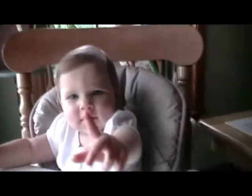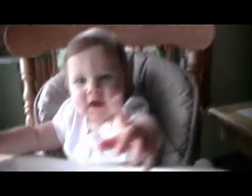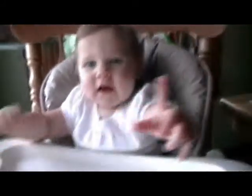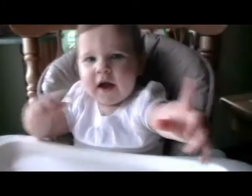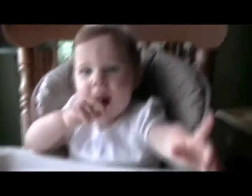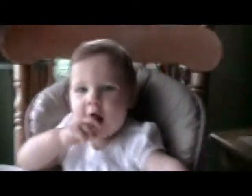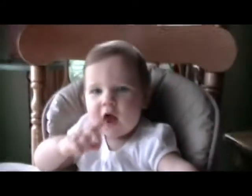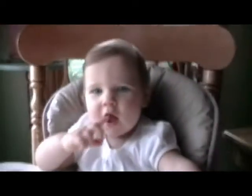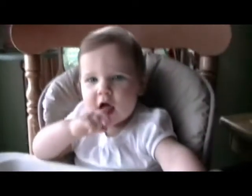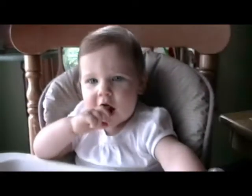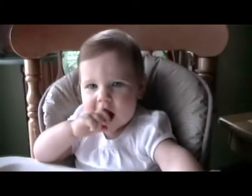That's the baby.